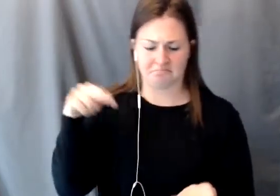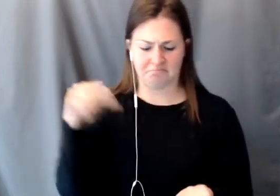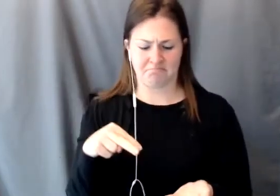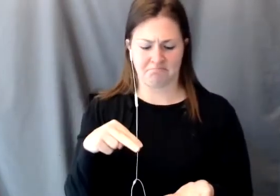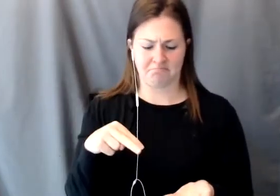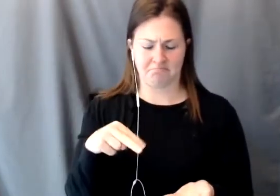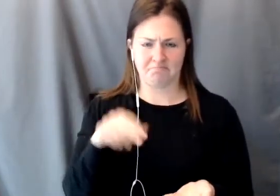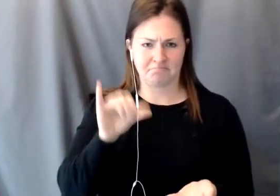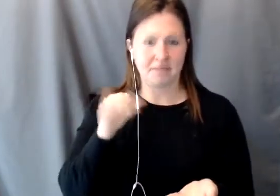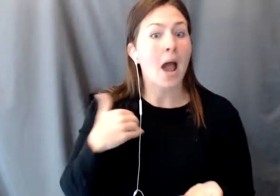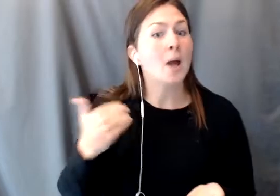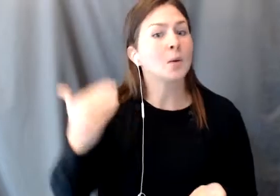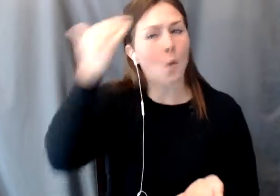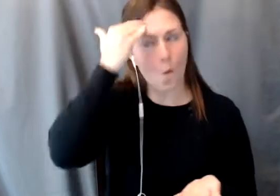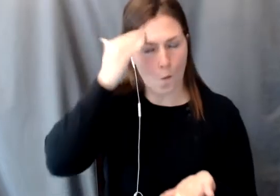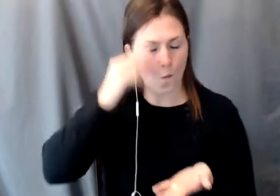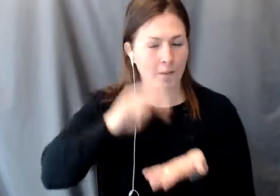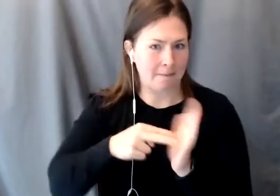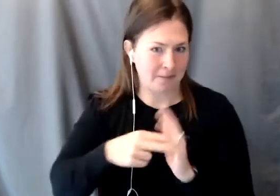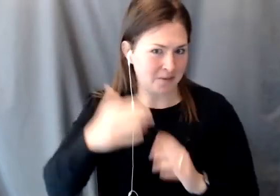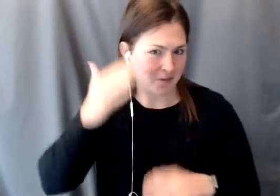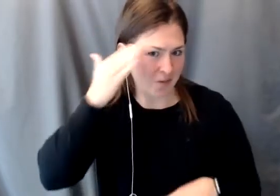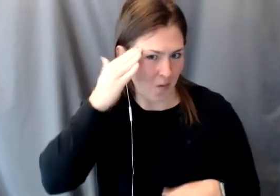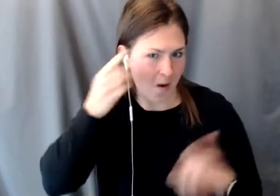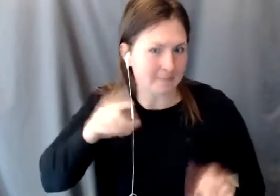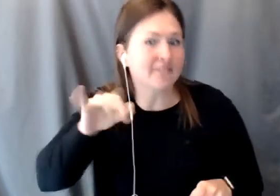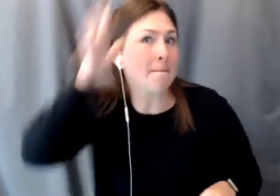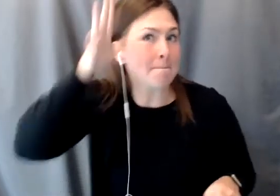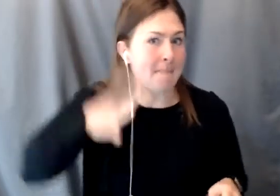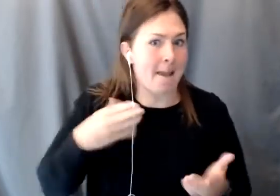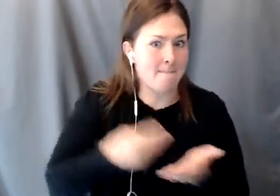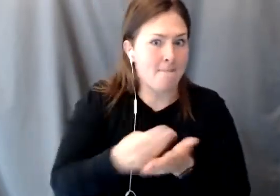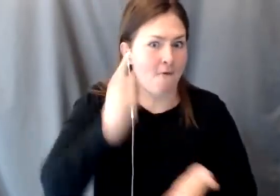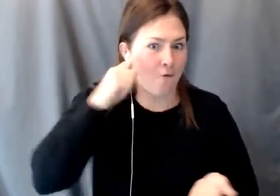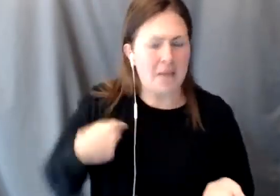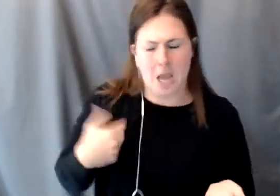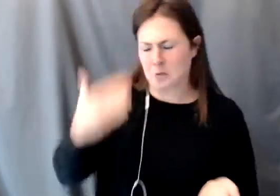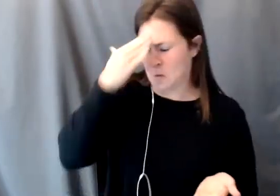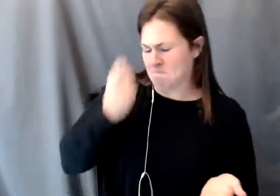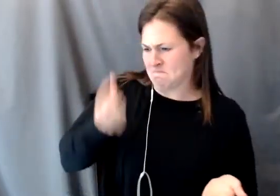what that means when that's going on with a man. That means my date for the night.